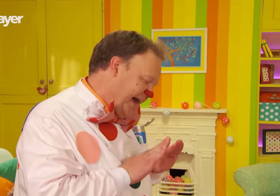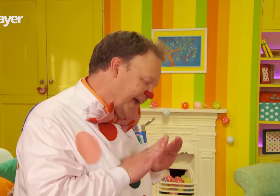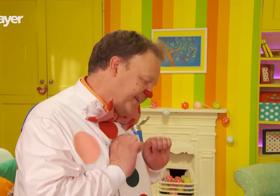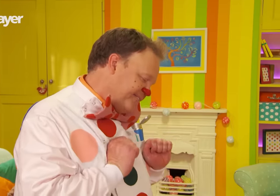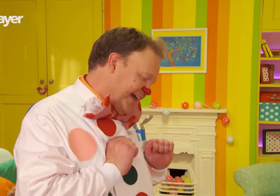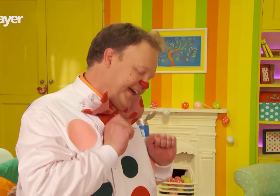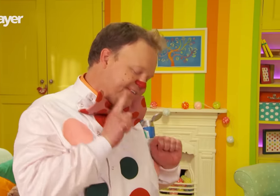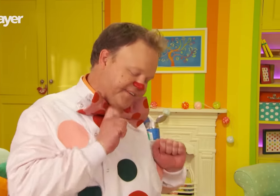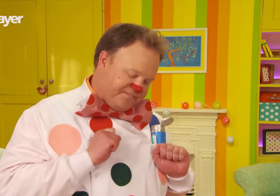Wait, please.